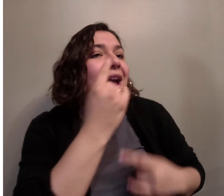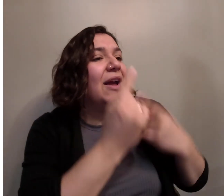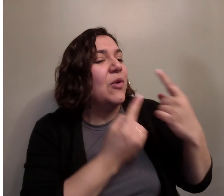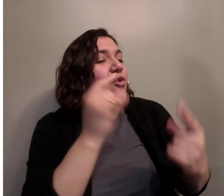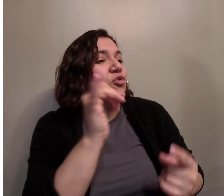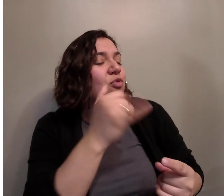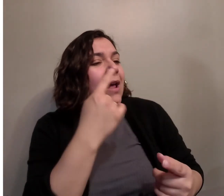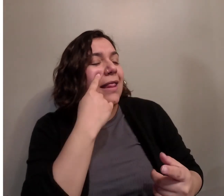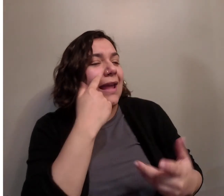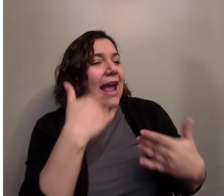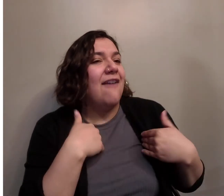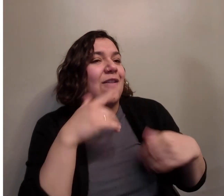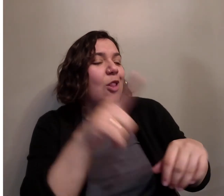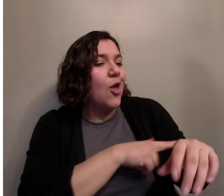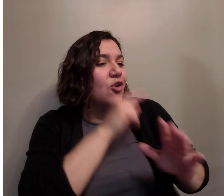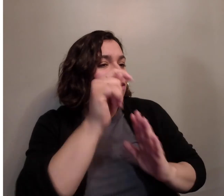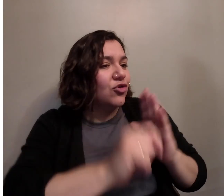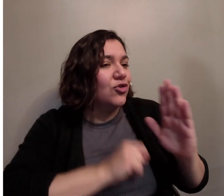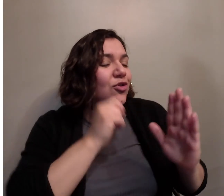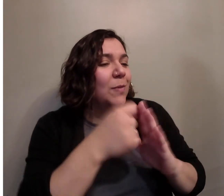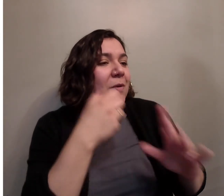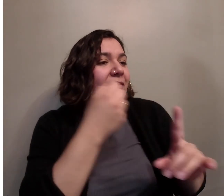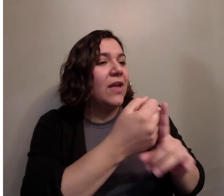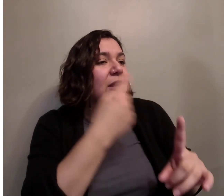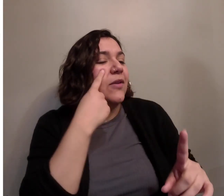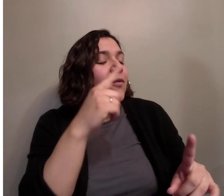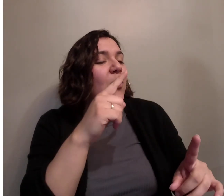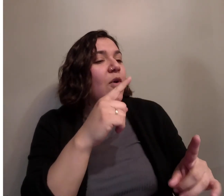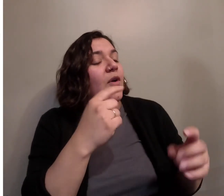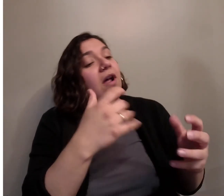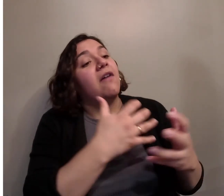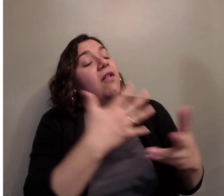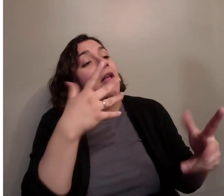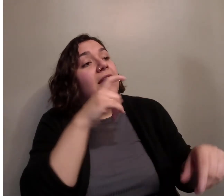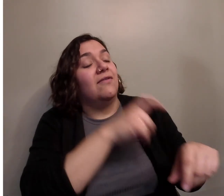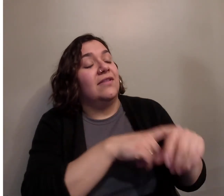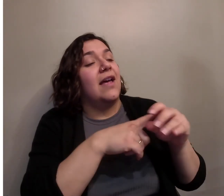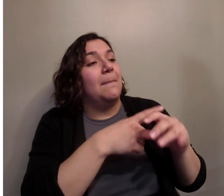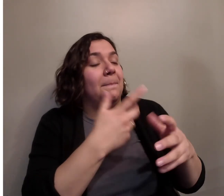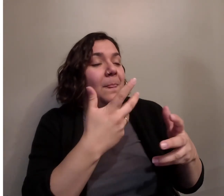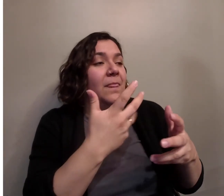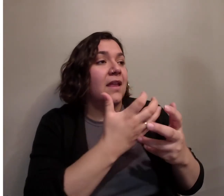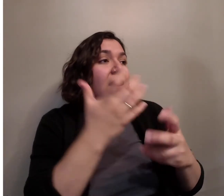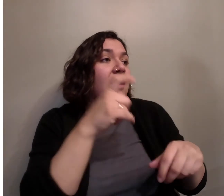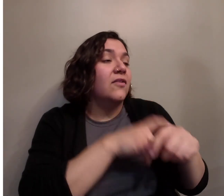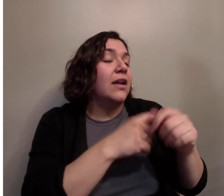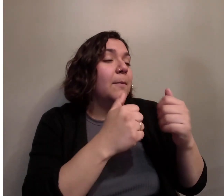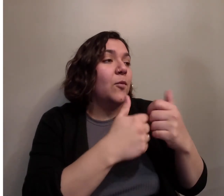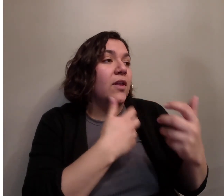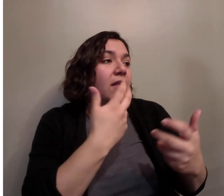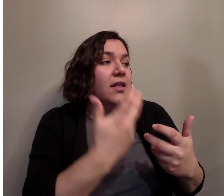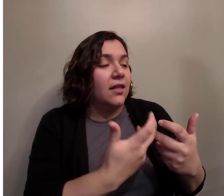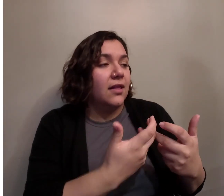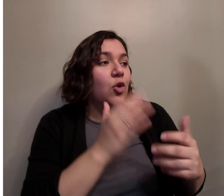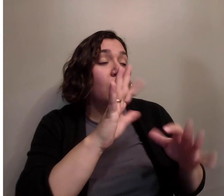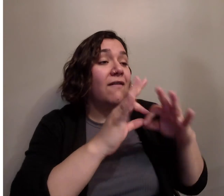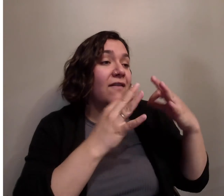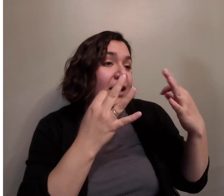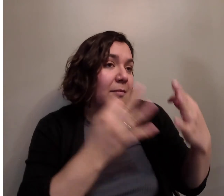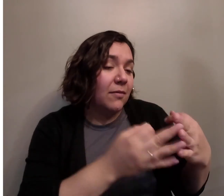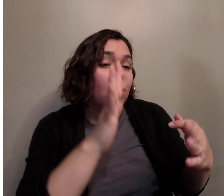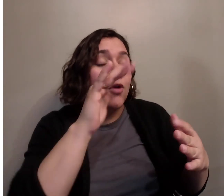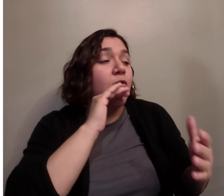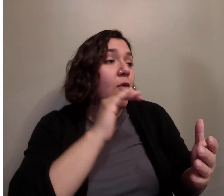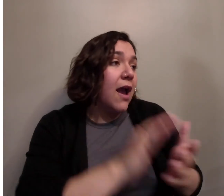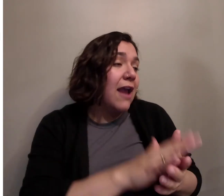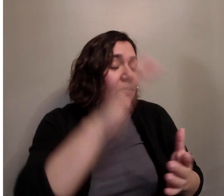I wonder too, and I think there's also long-term effects on spending so much time,